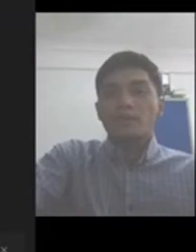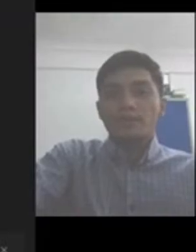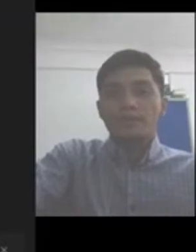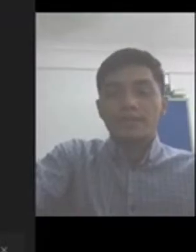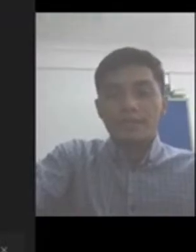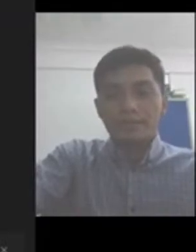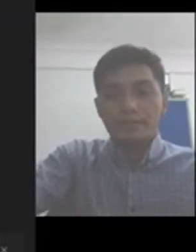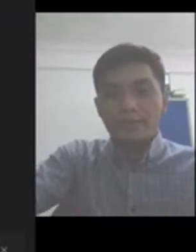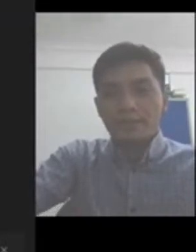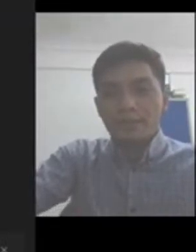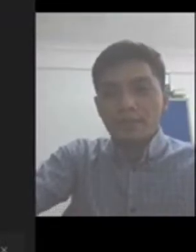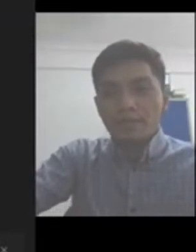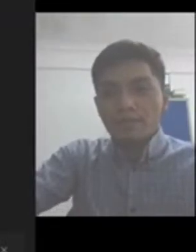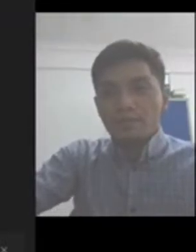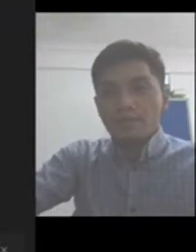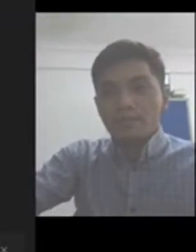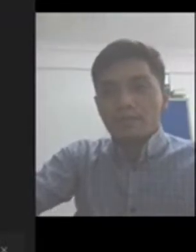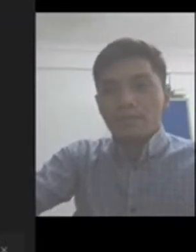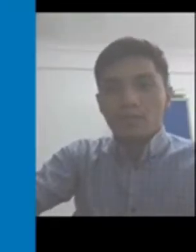So I will share screen.